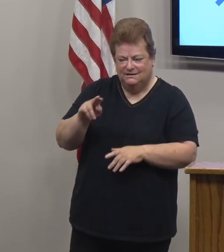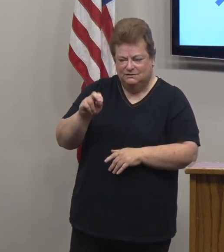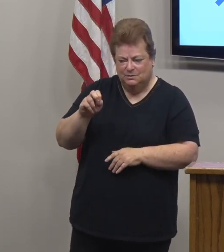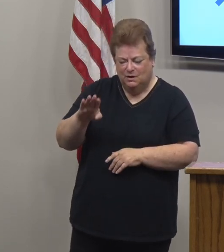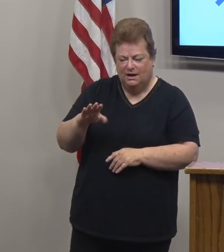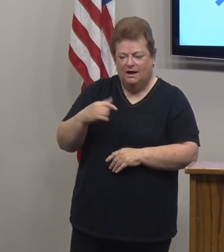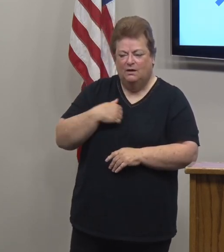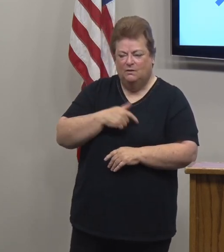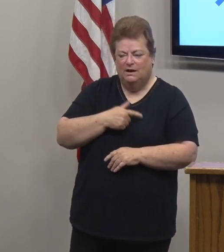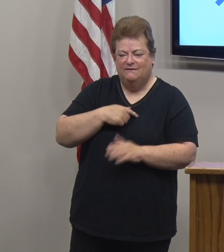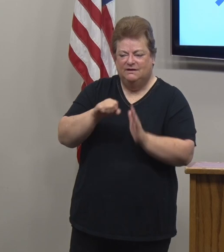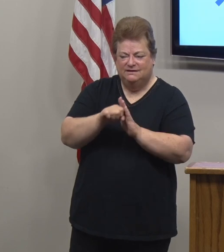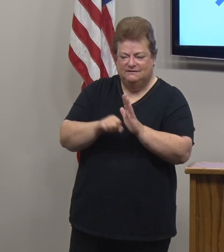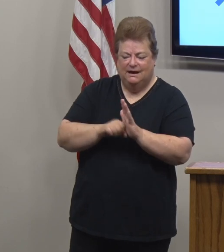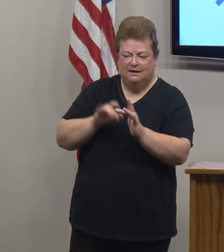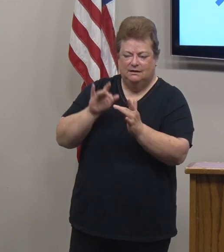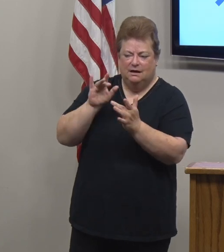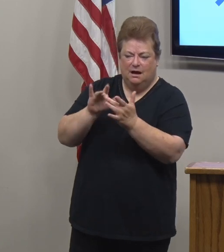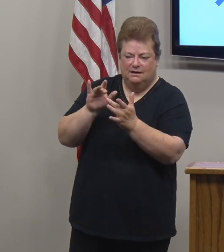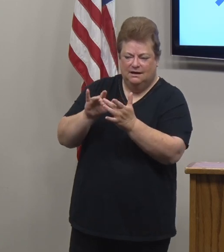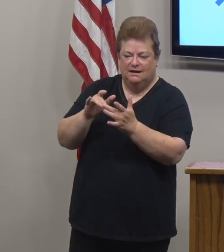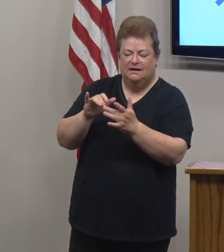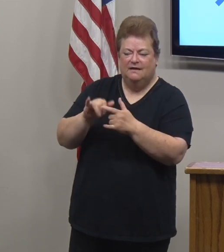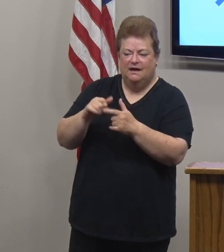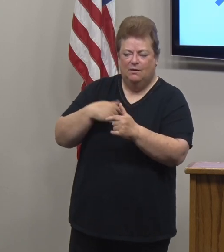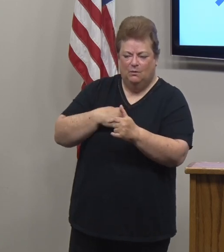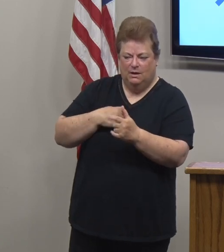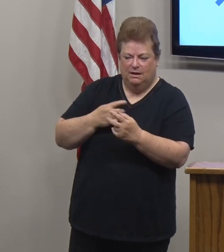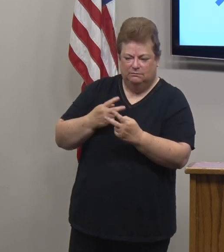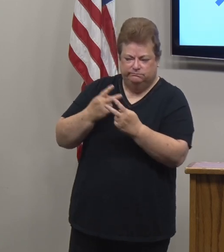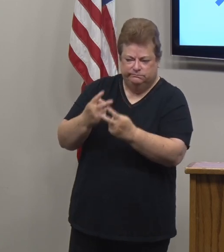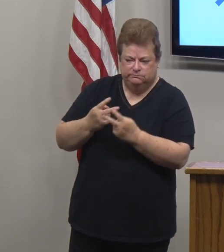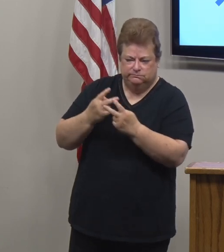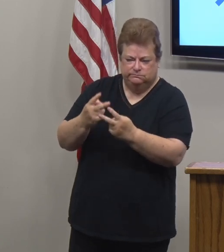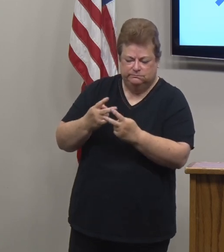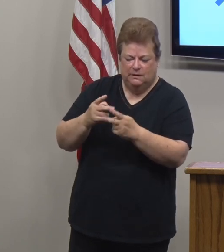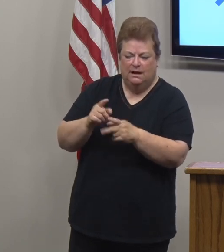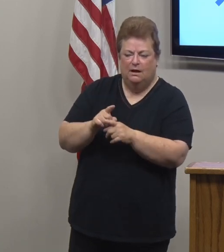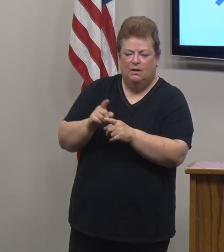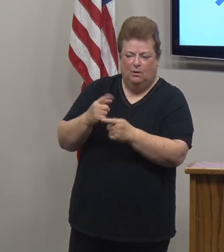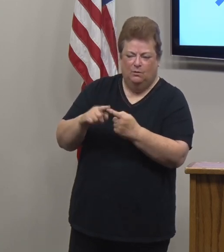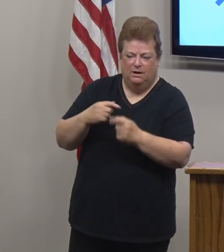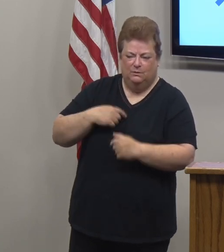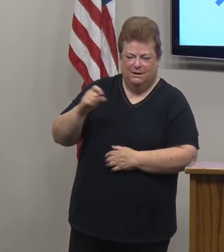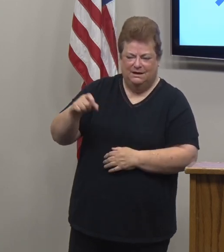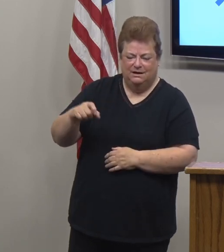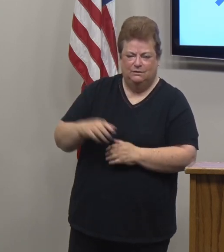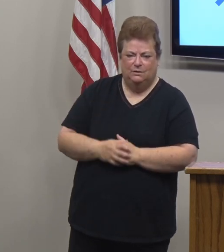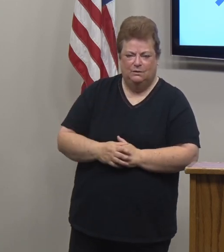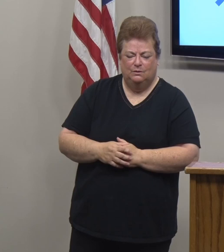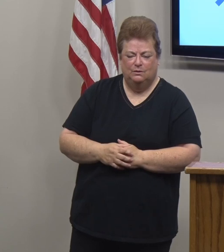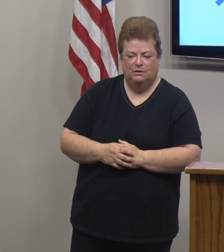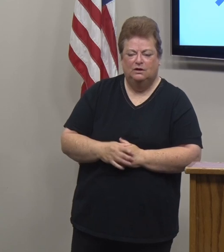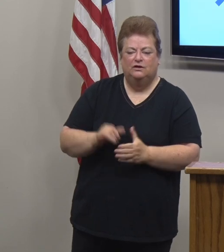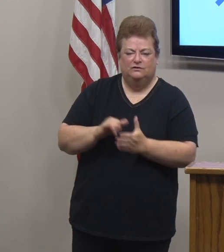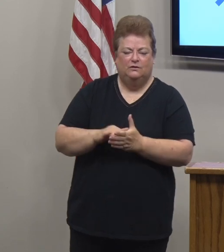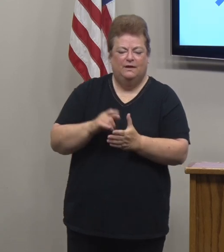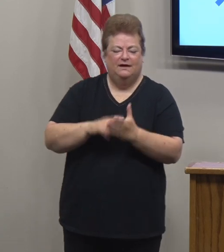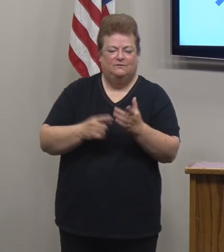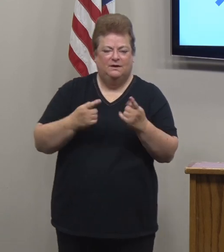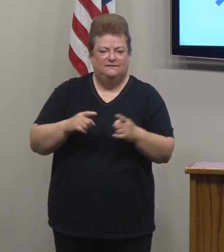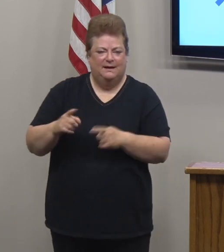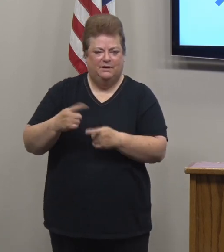state contact that we can visit with as we needed. So that's what's really happening when you're seeing